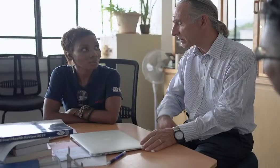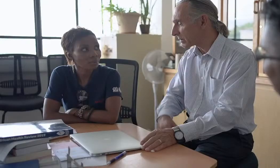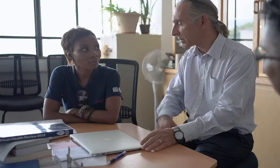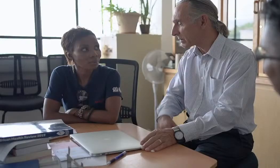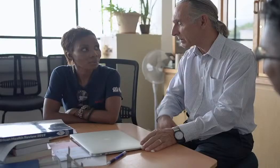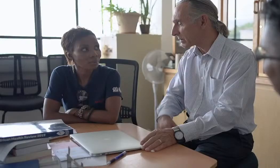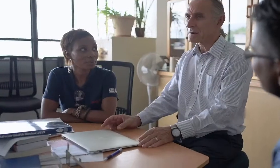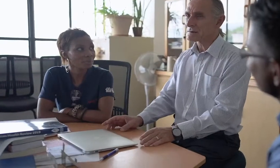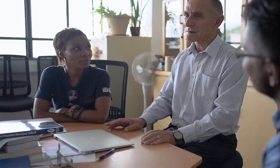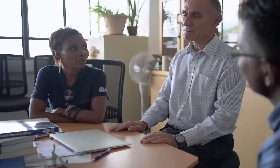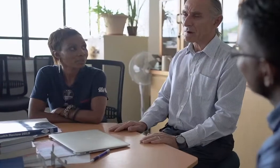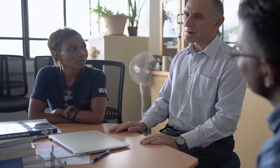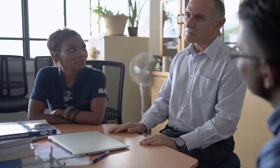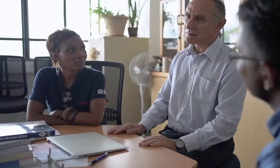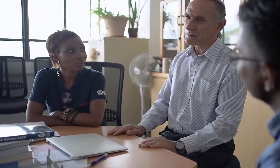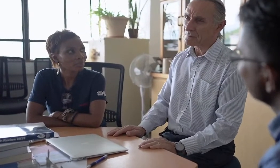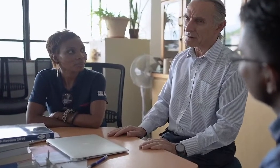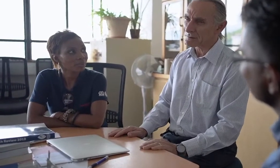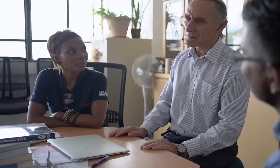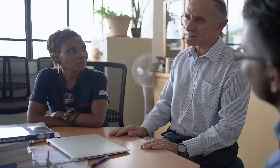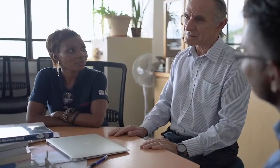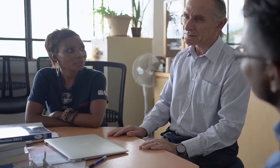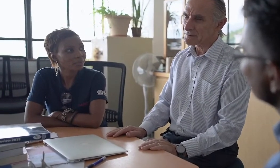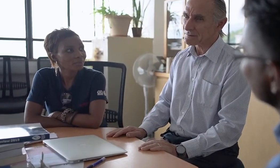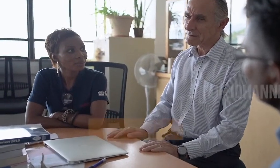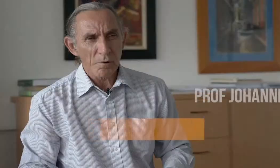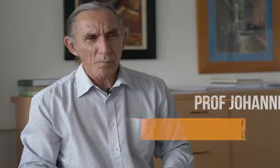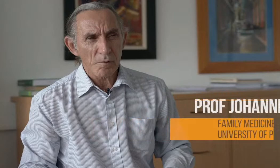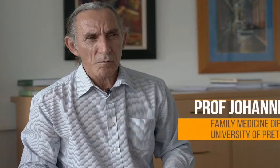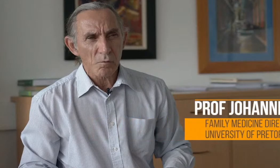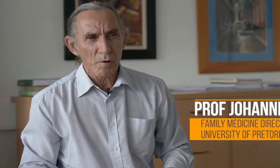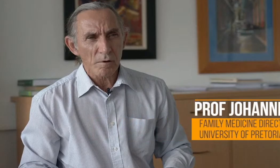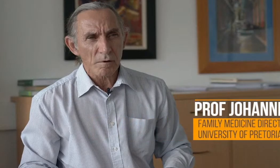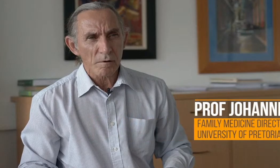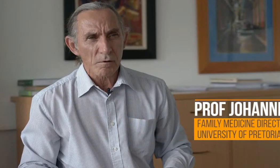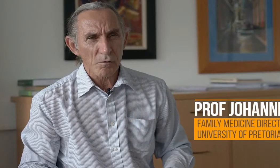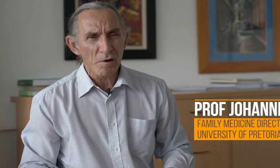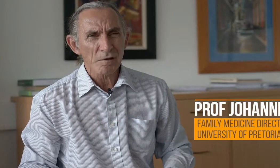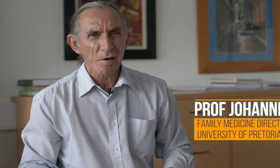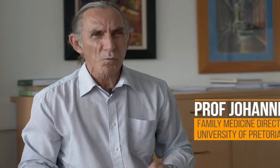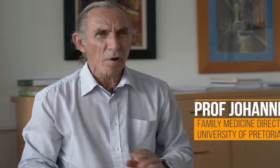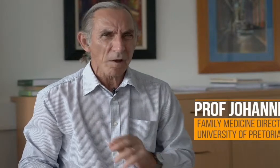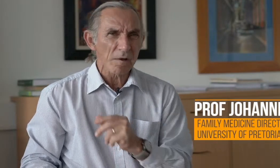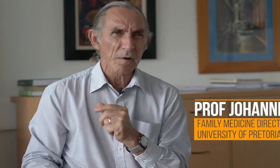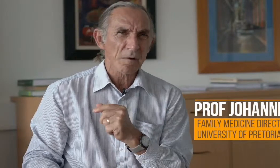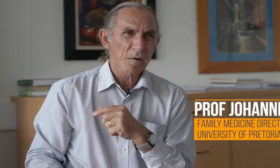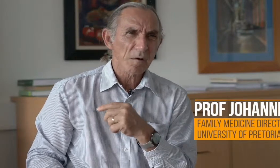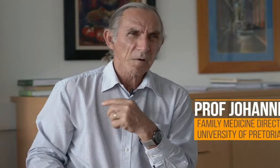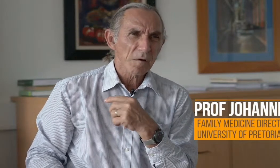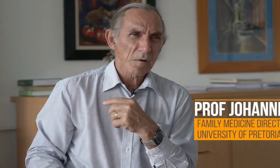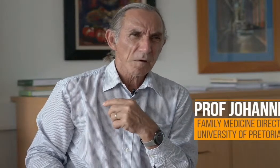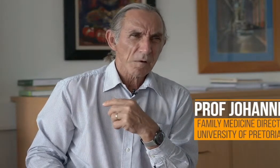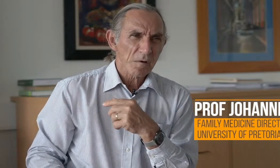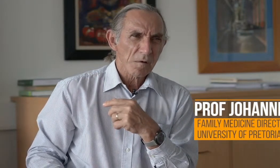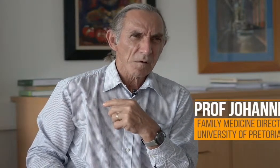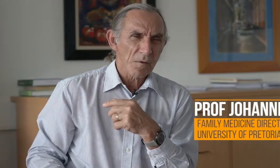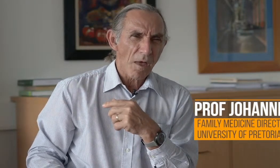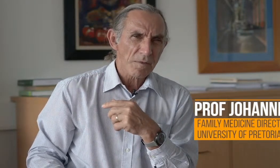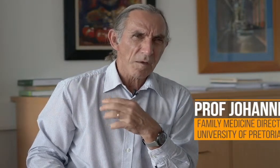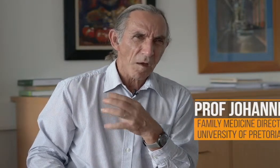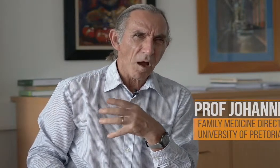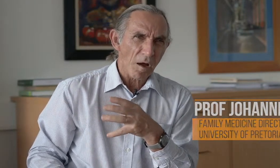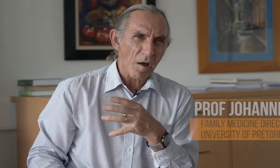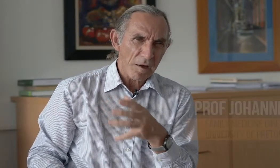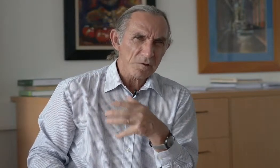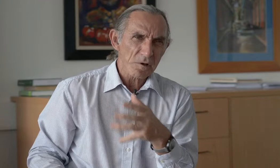I would say some years ago, people were not aware that